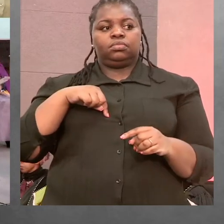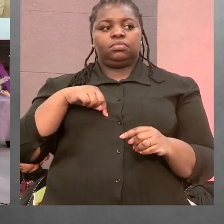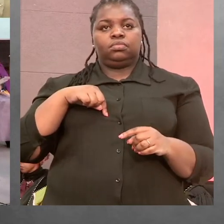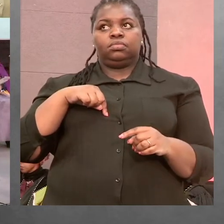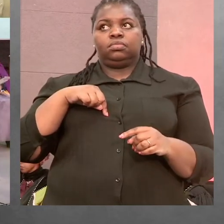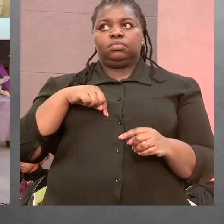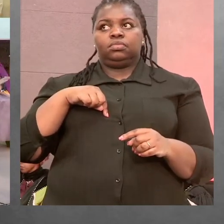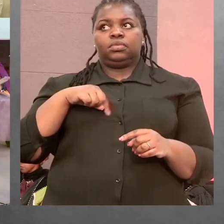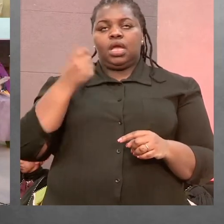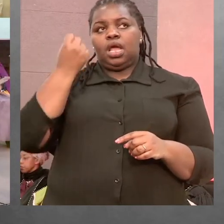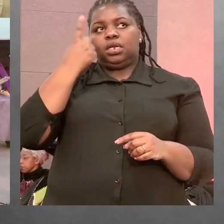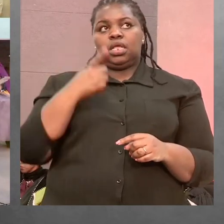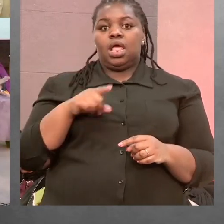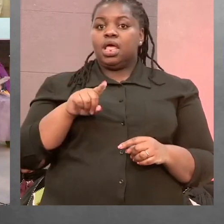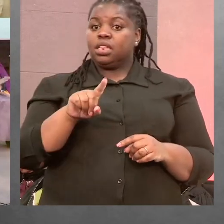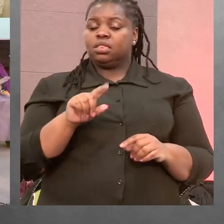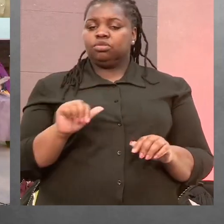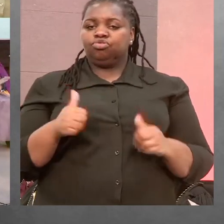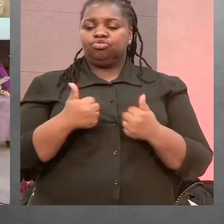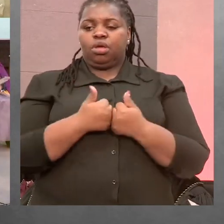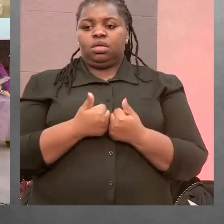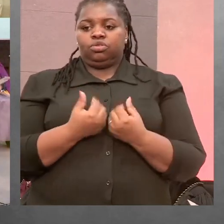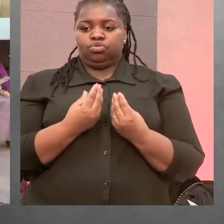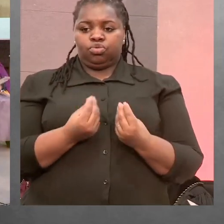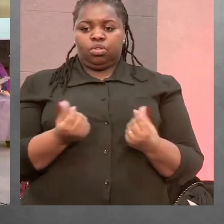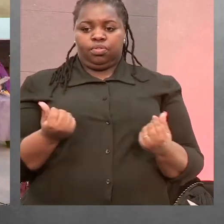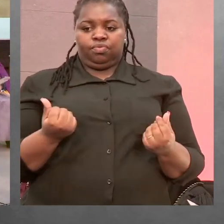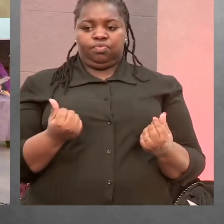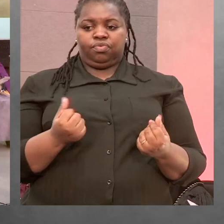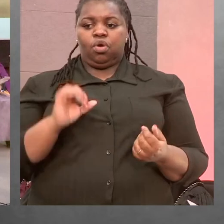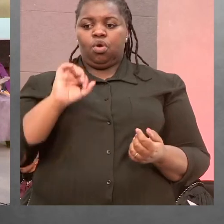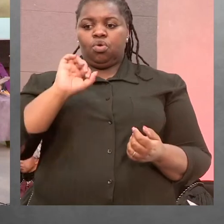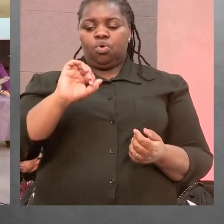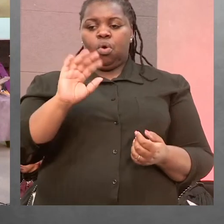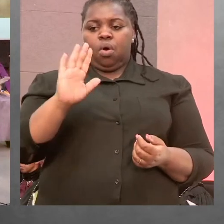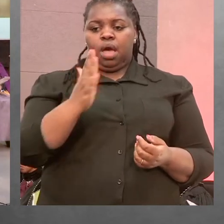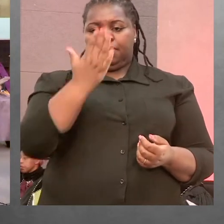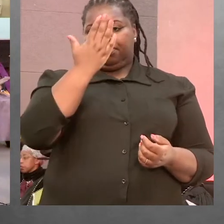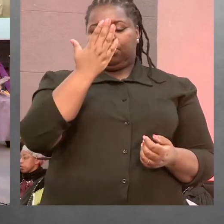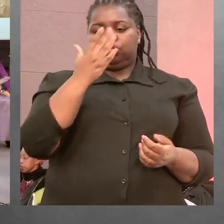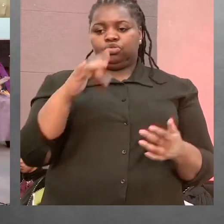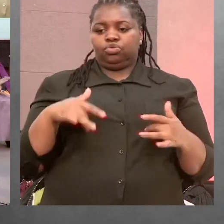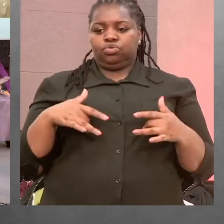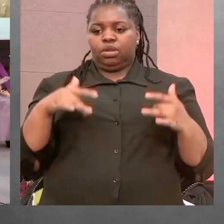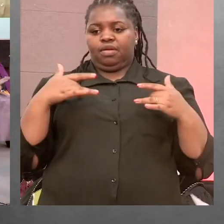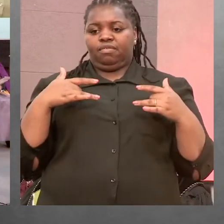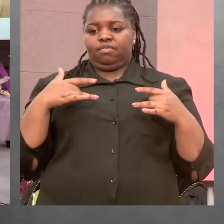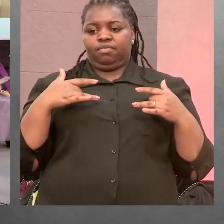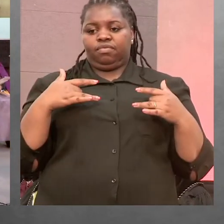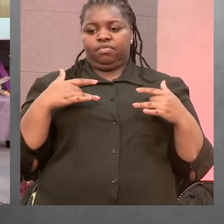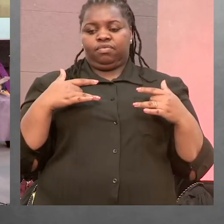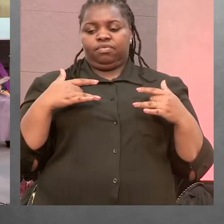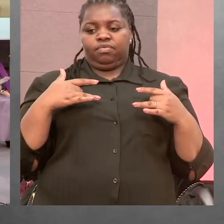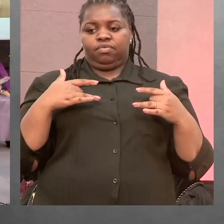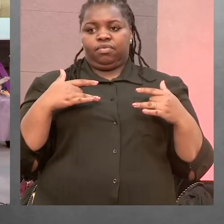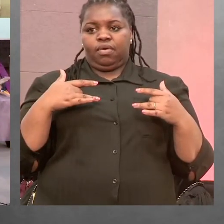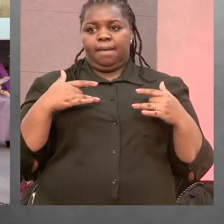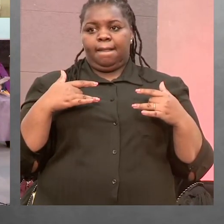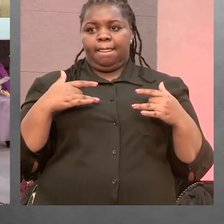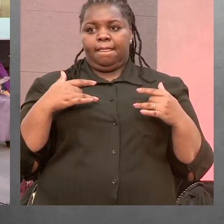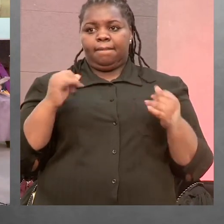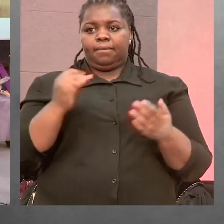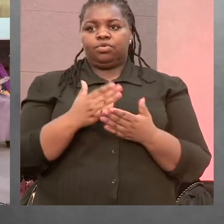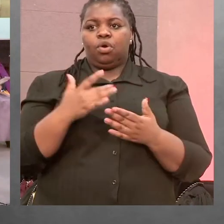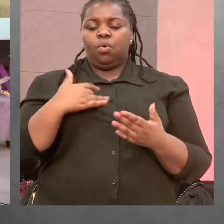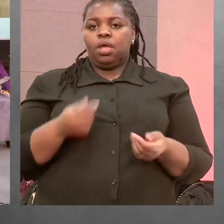this challenge, your approach to life and attempts to